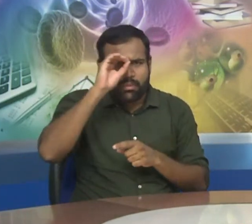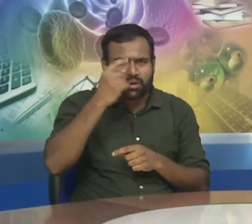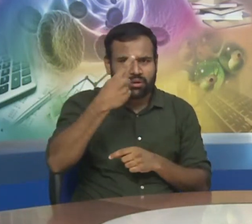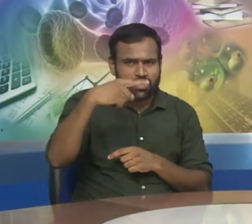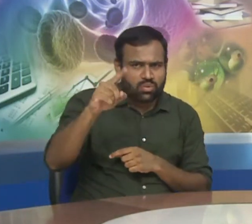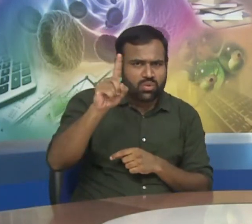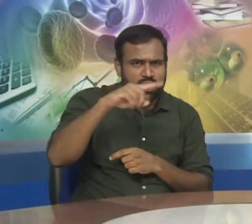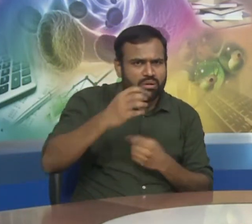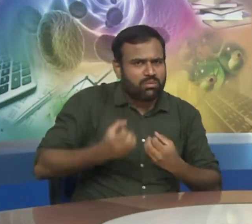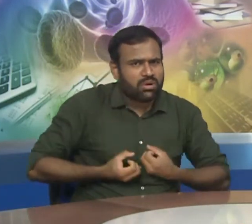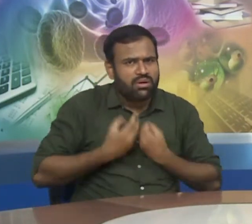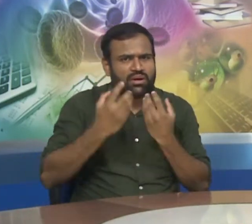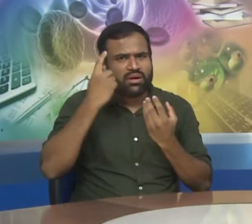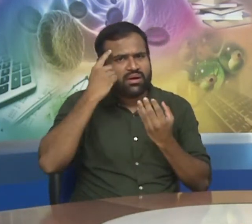of expression.